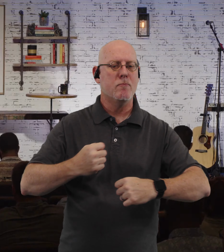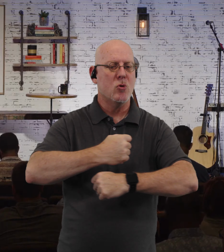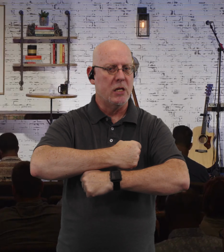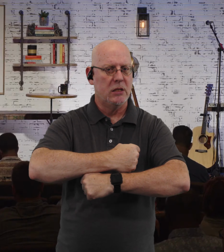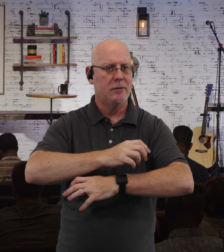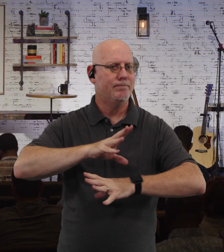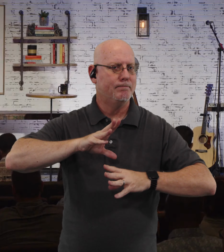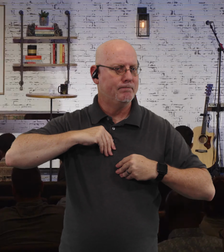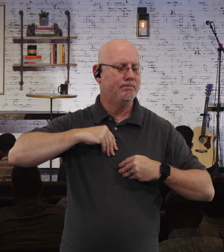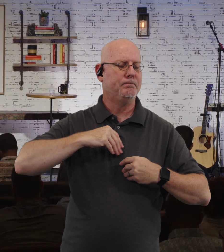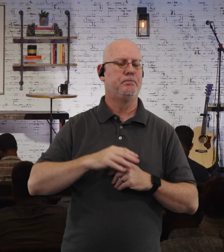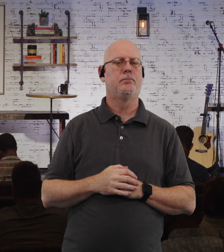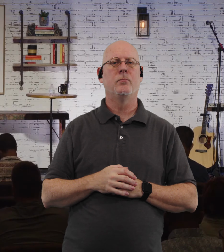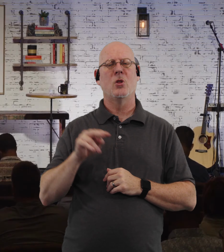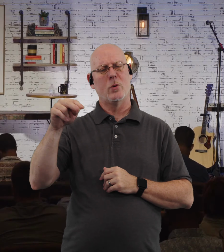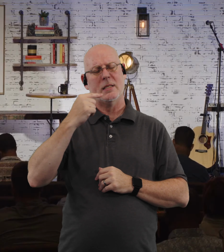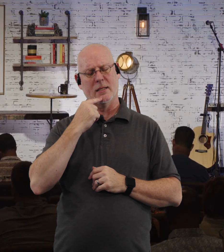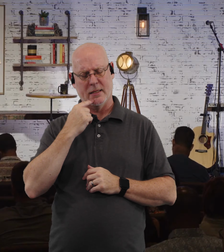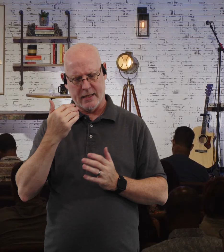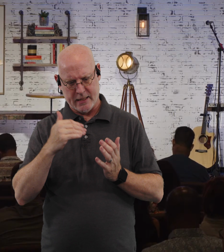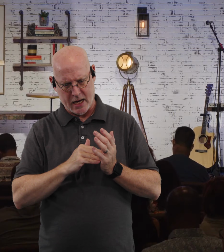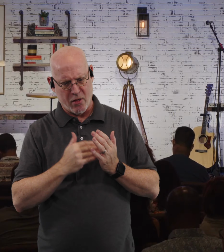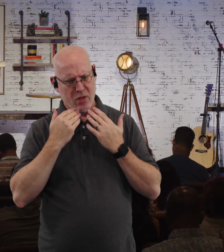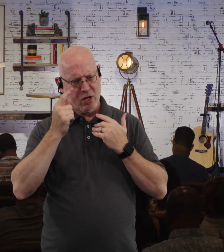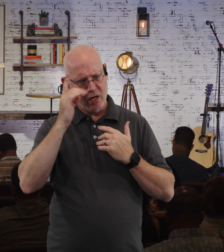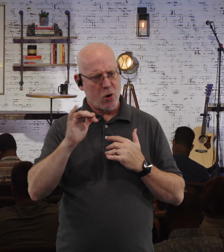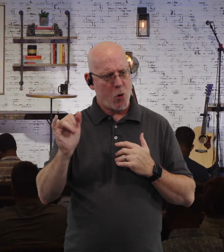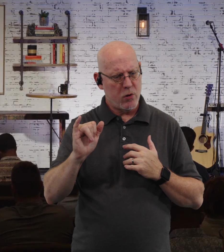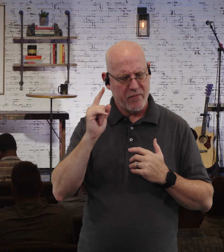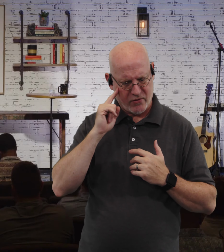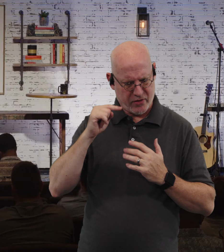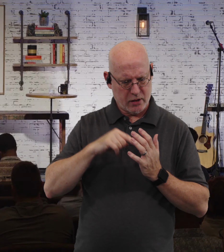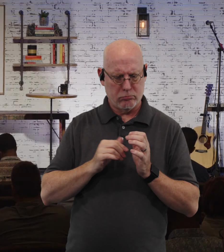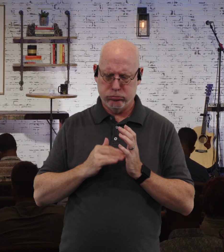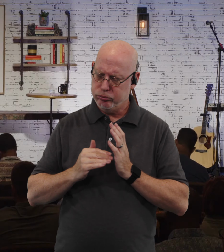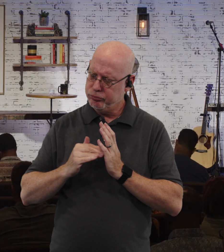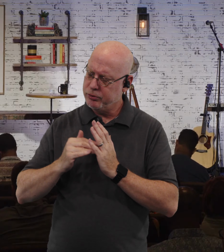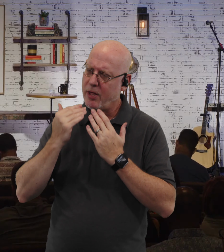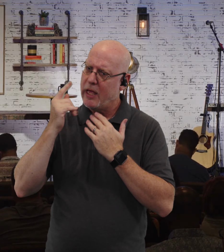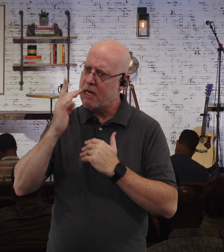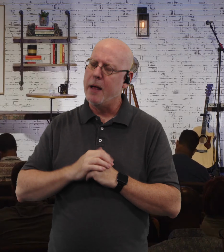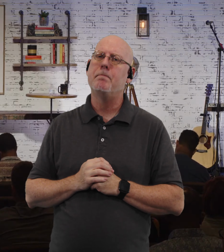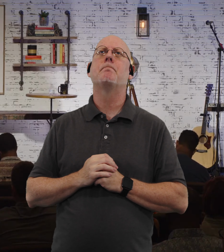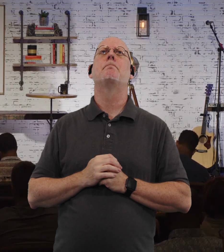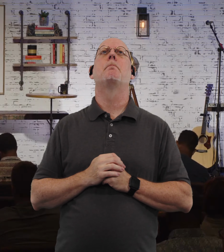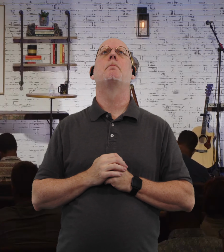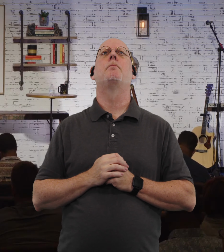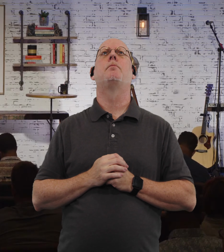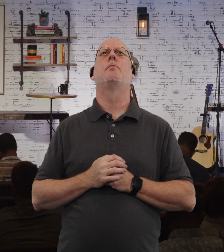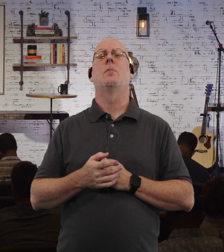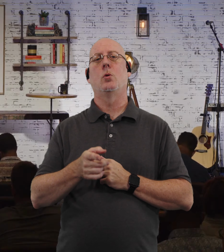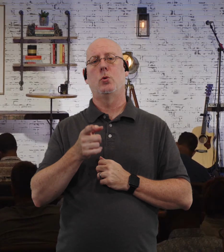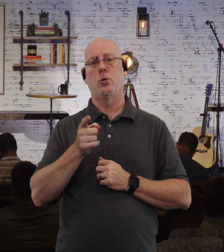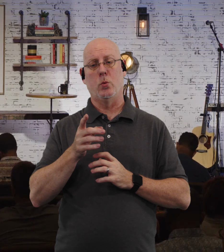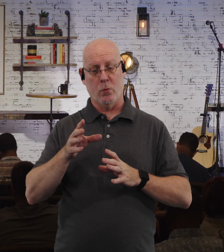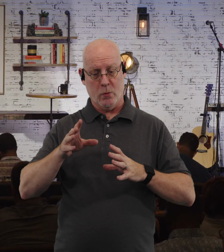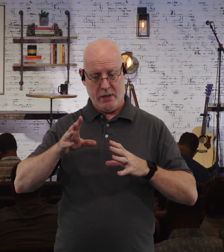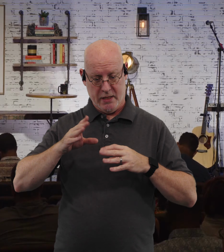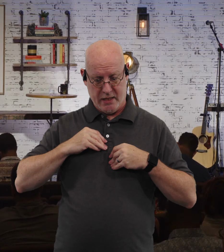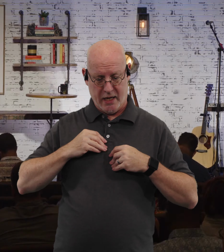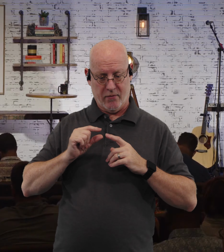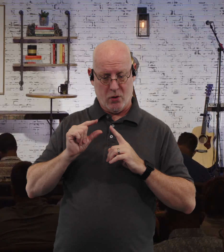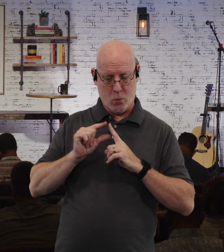embraced. So look what he says here again. We thank God also constantly for this, that when you receive